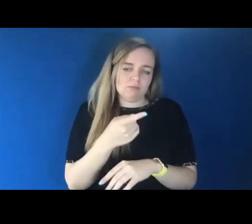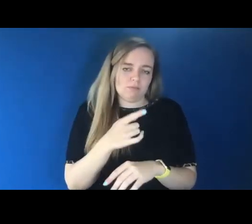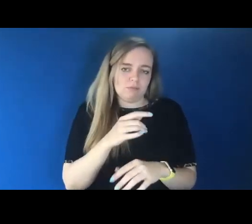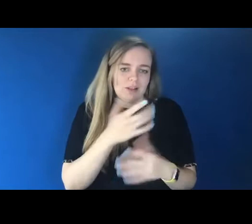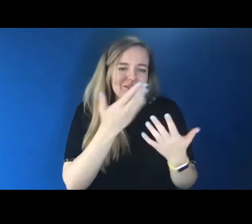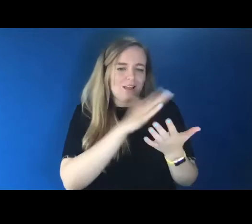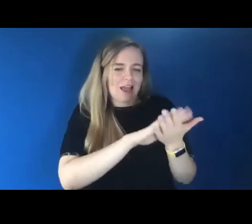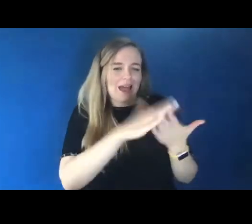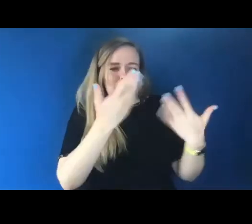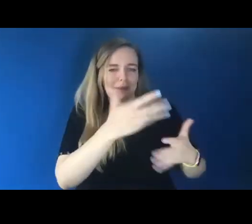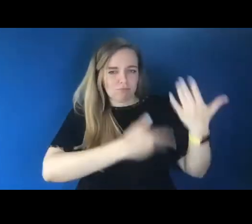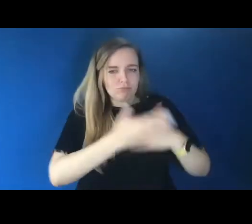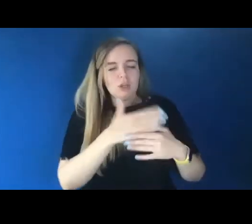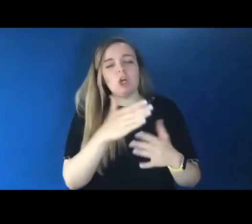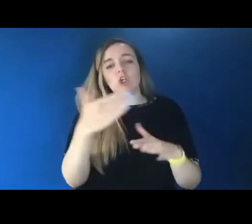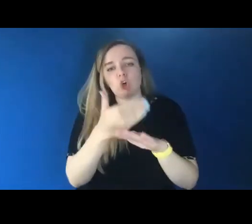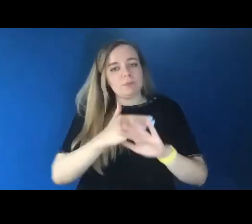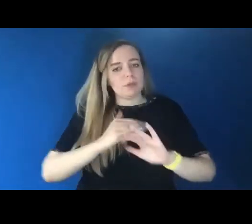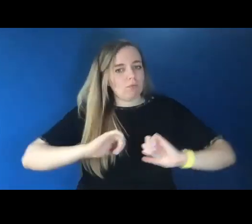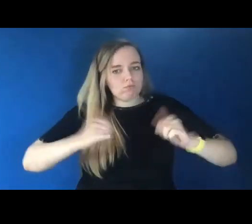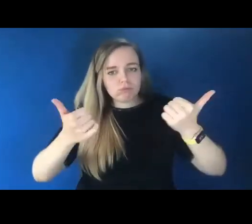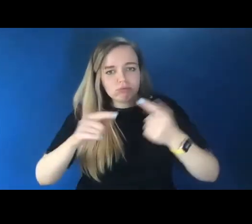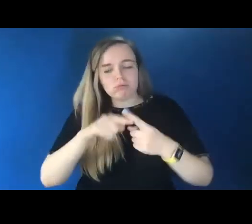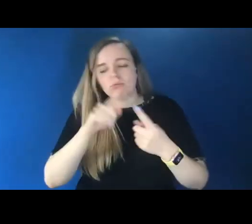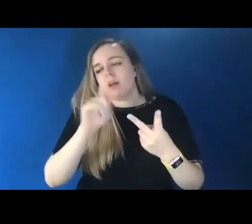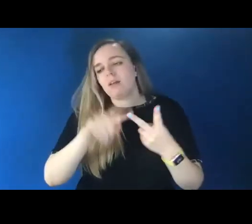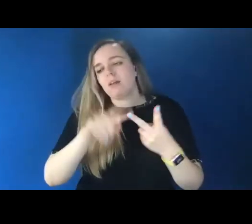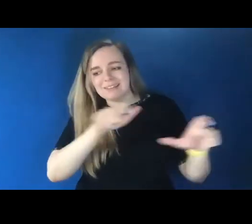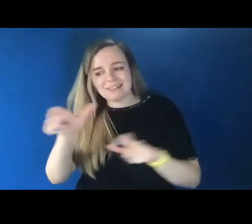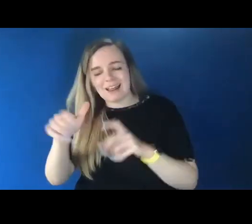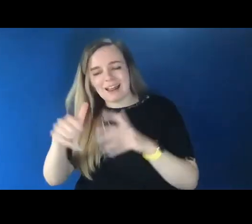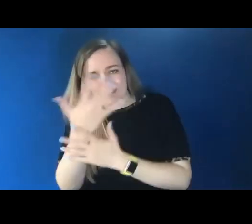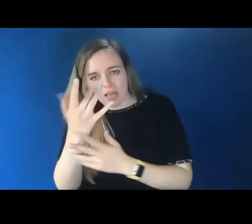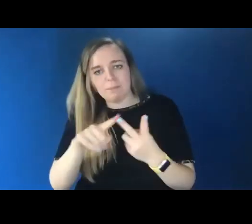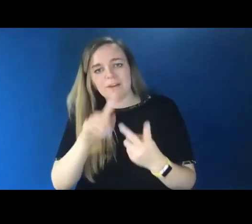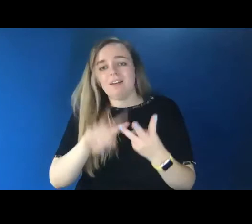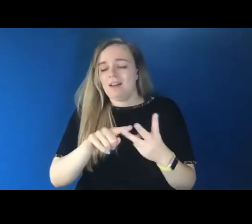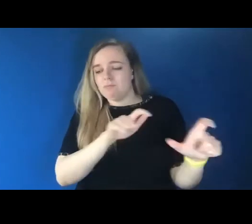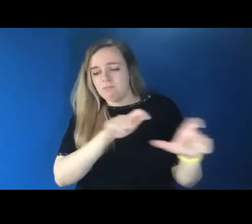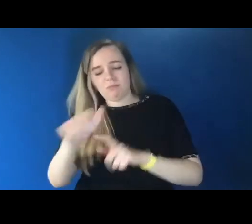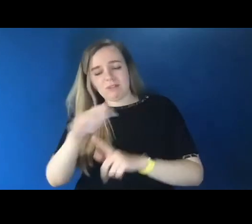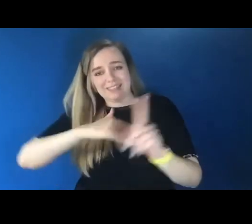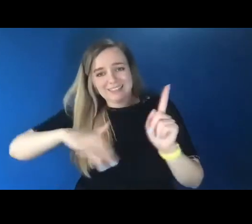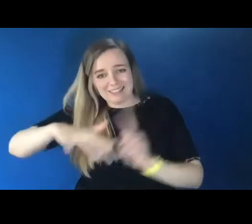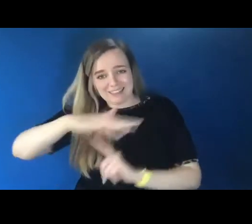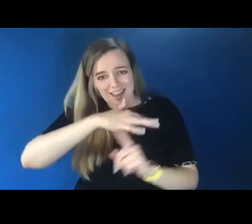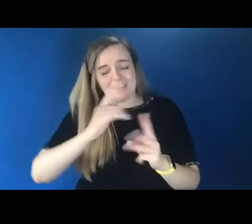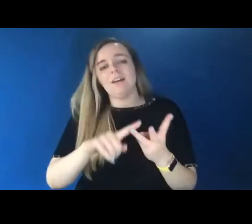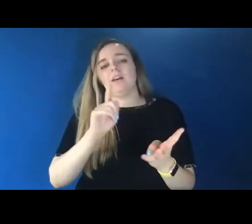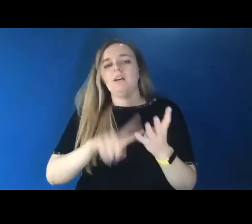Hannah said, jobs that are decent, jobs which sustain development and society, expanding